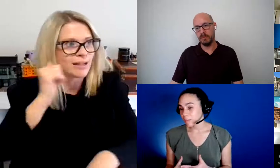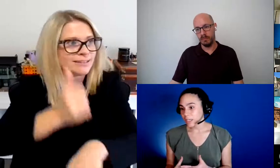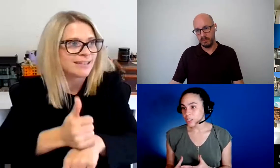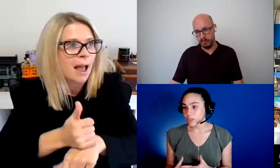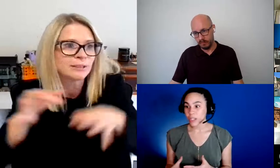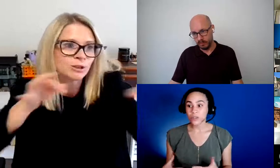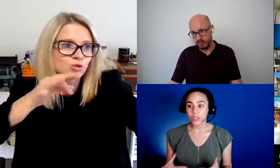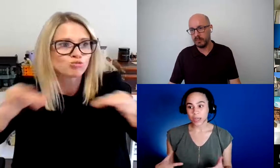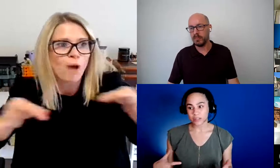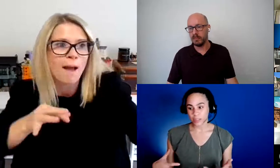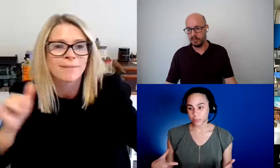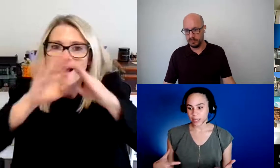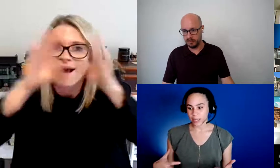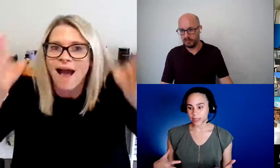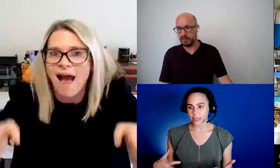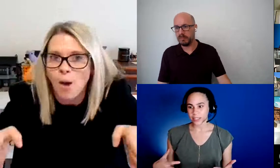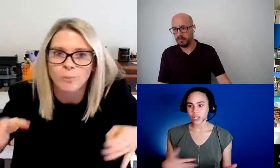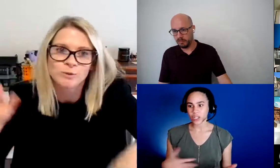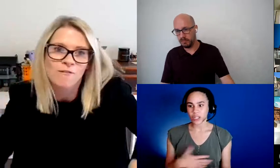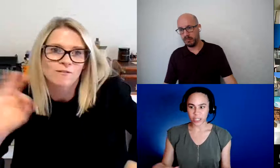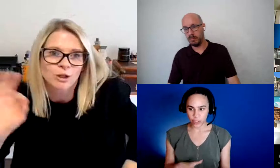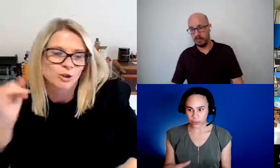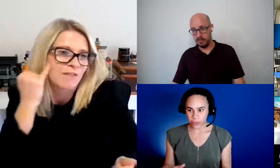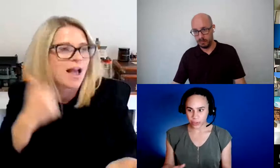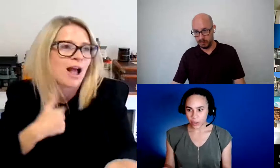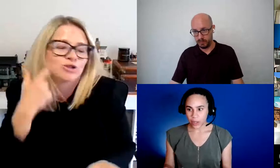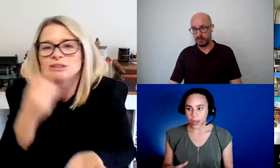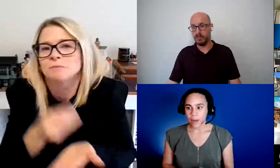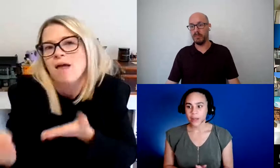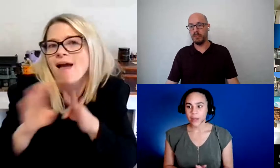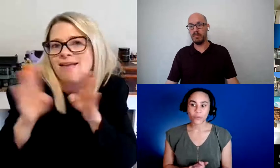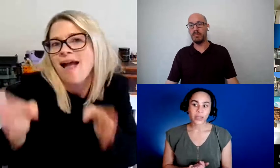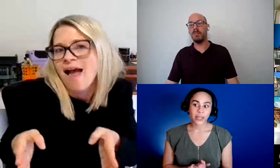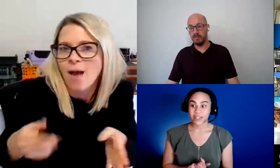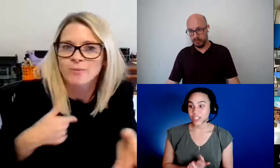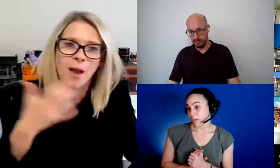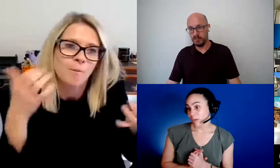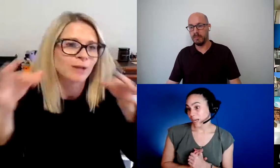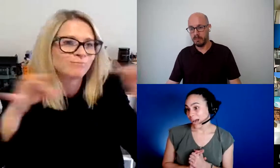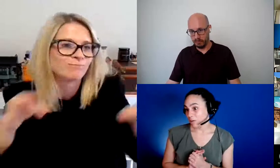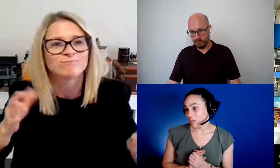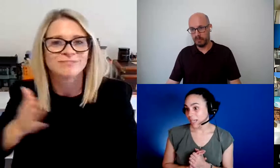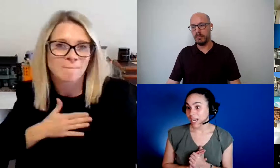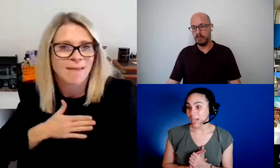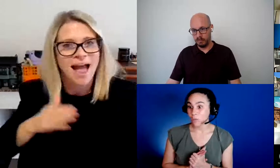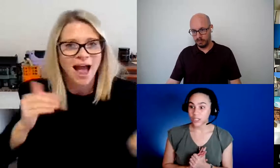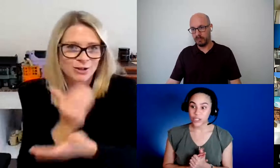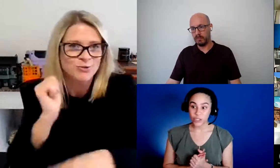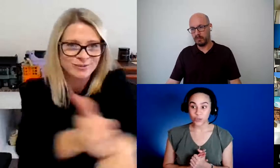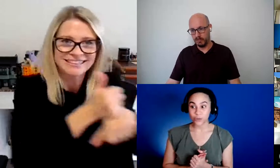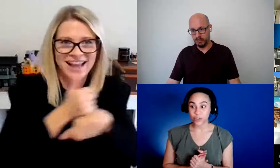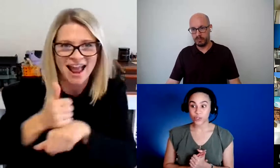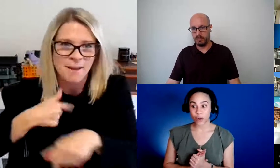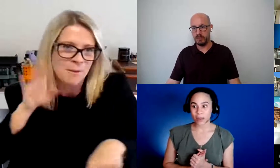space. We use a lot of, it's a lot of spatial use. If I just bought a house and I want to describe